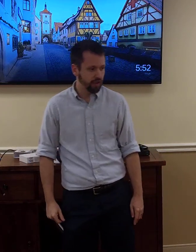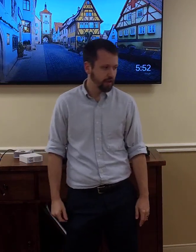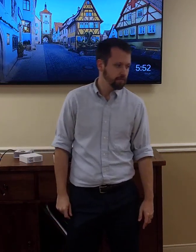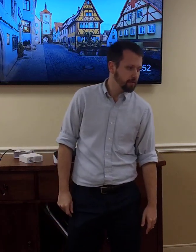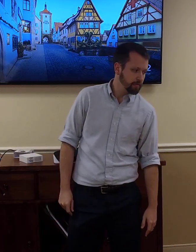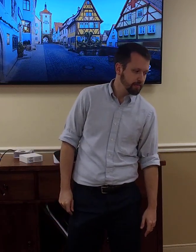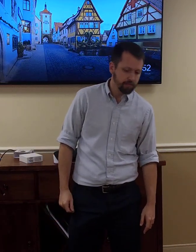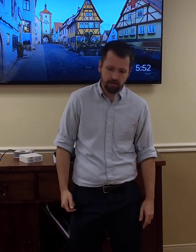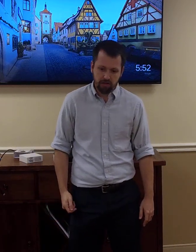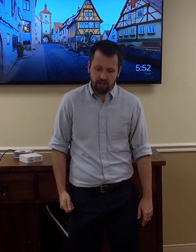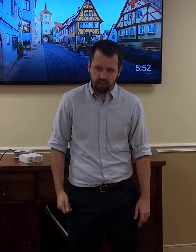there,